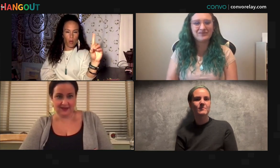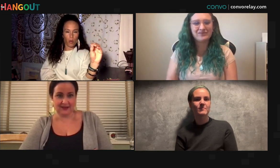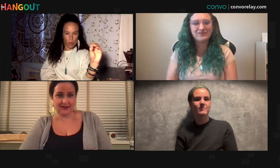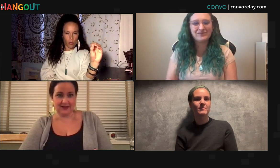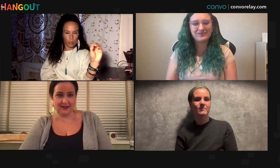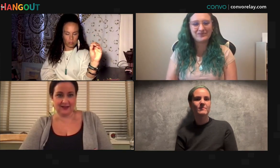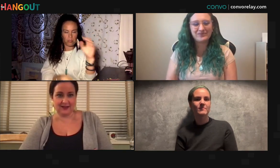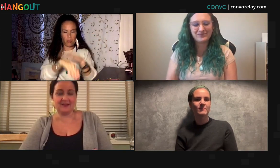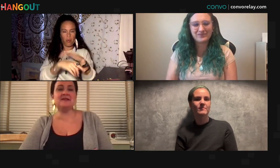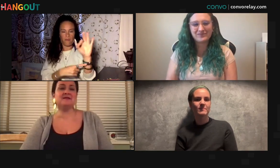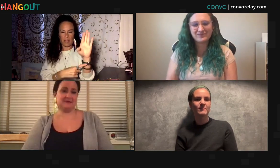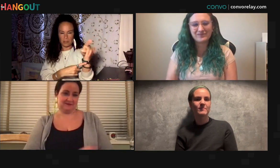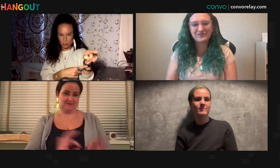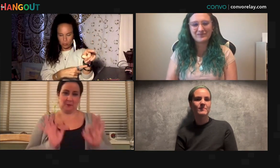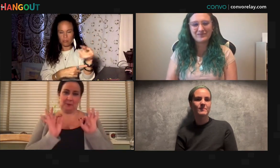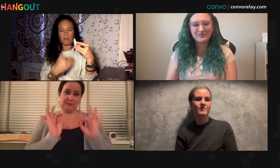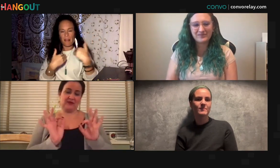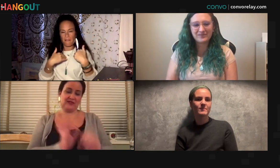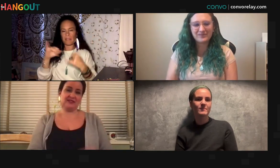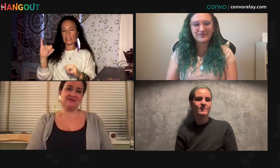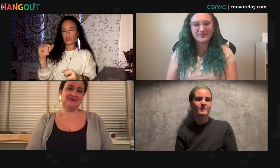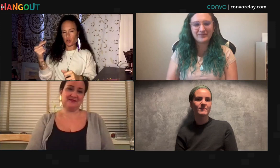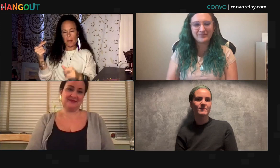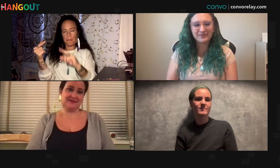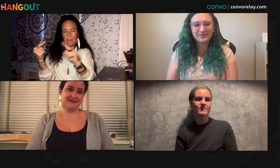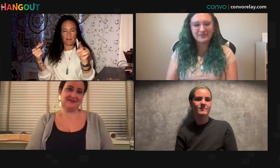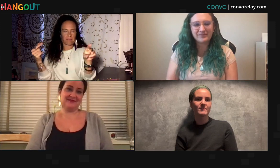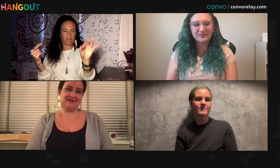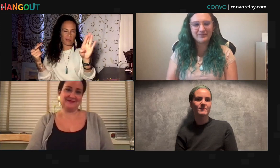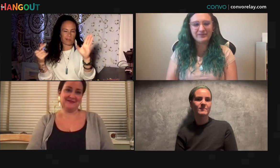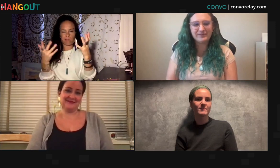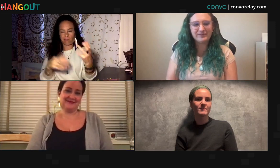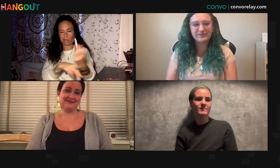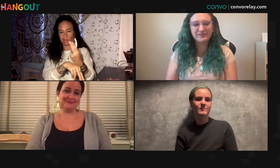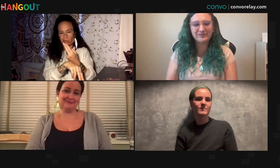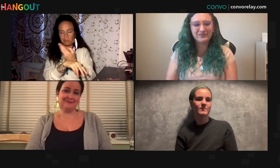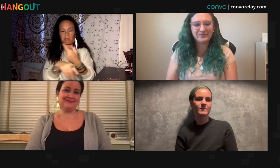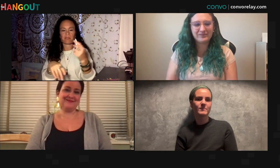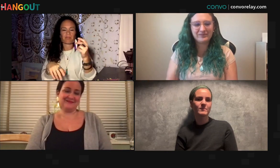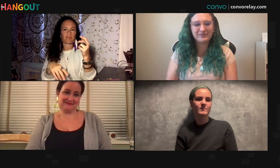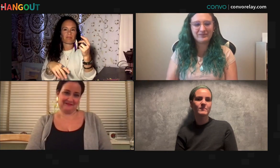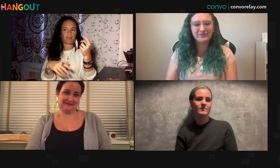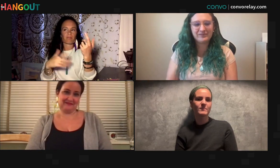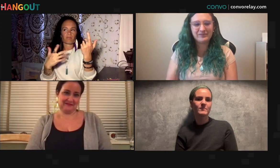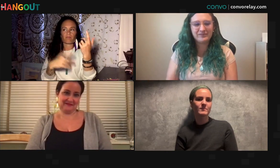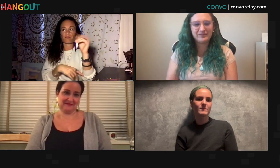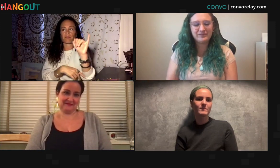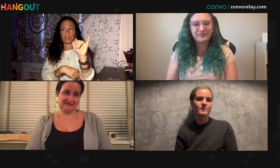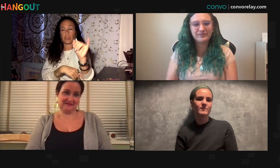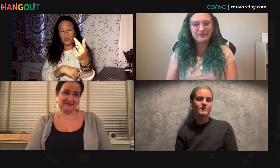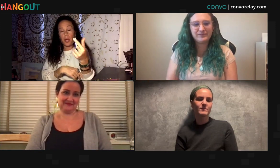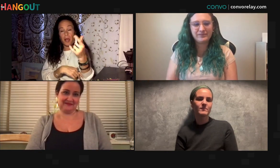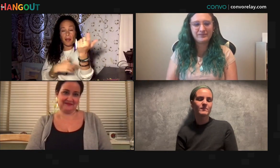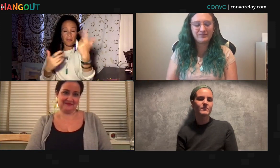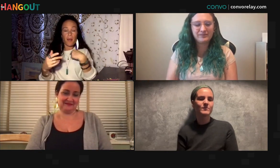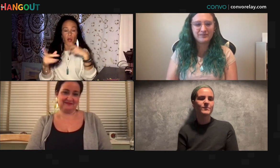Bohemia Modo, Modo. That's on Facebook. I have Instagram, but I use Facebook